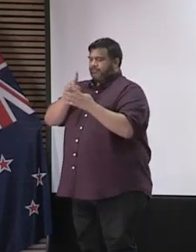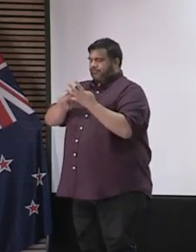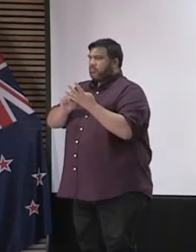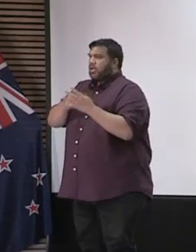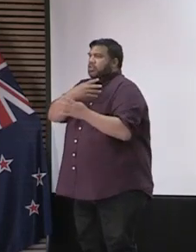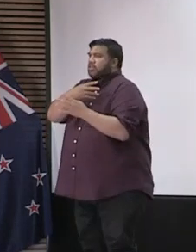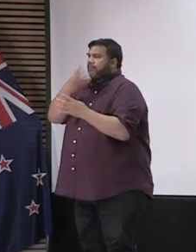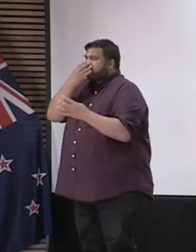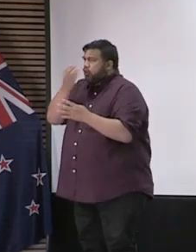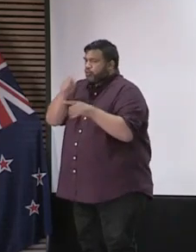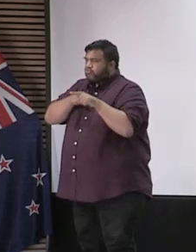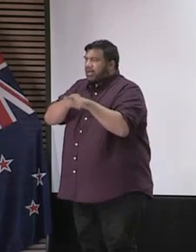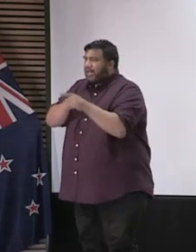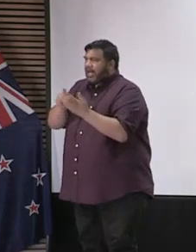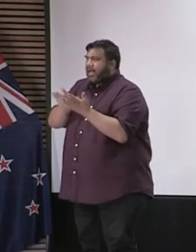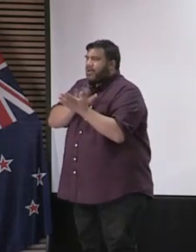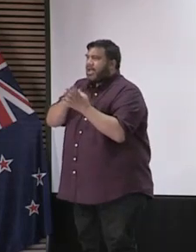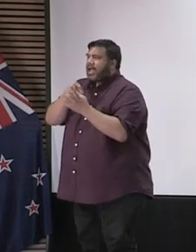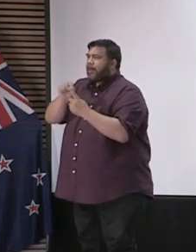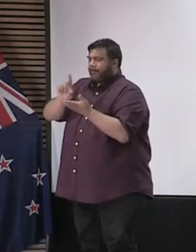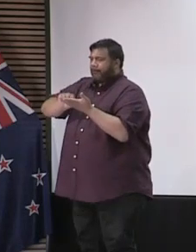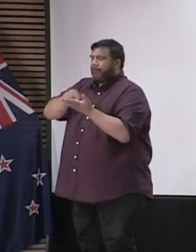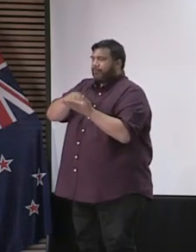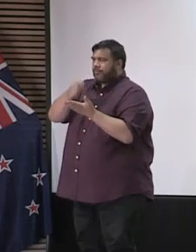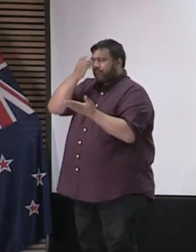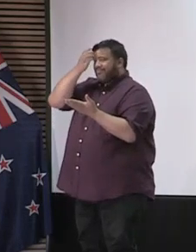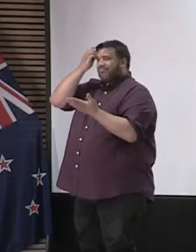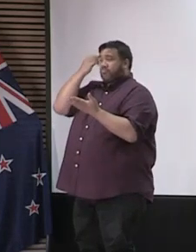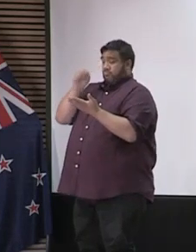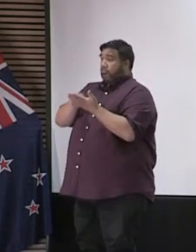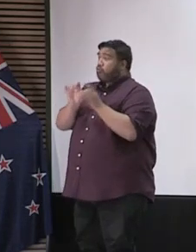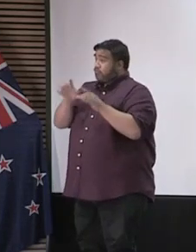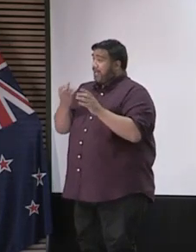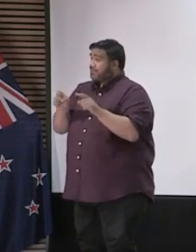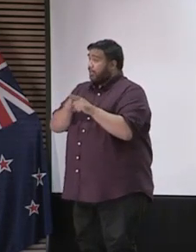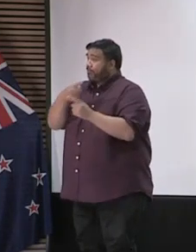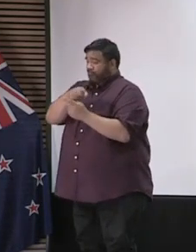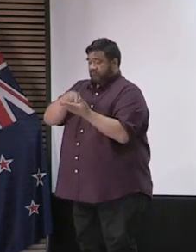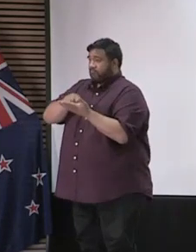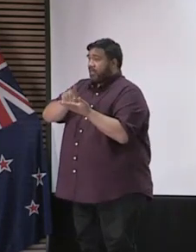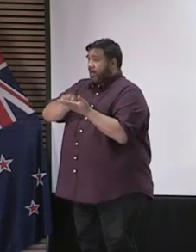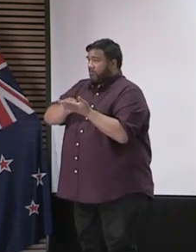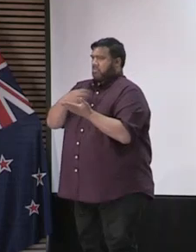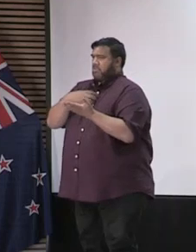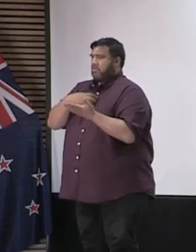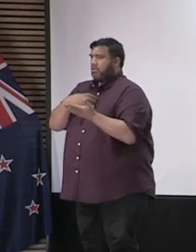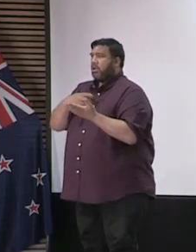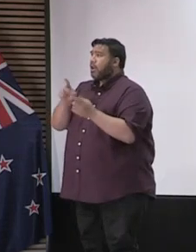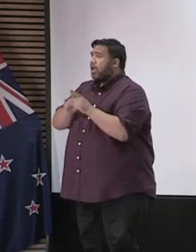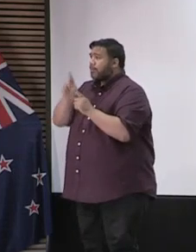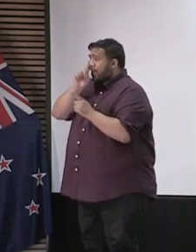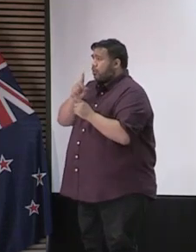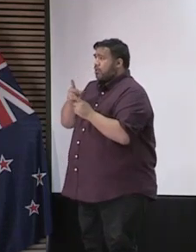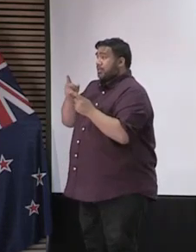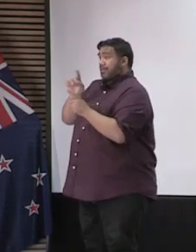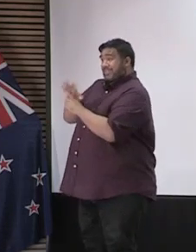which interestingly, and again we saw this yesterday, is also happening in Australia. The prevalence of people with influenza-like